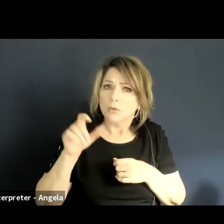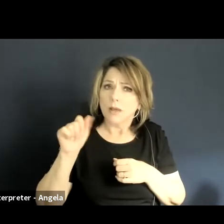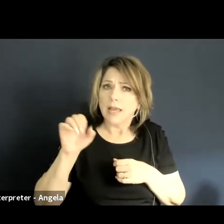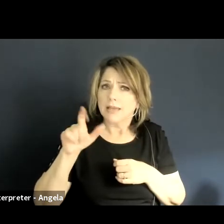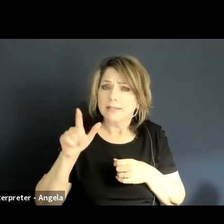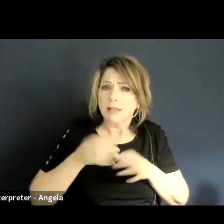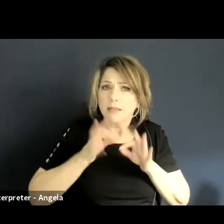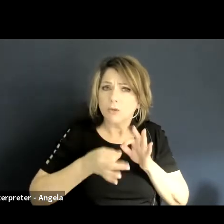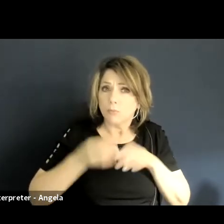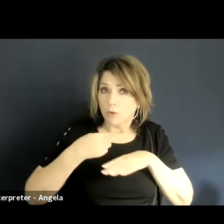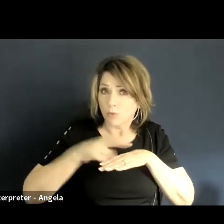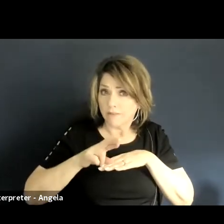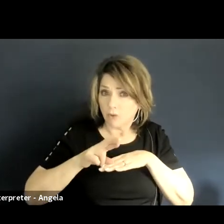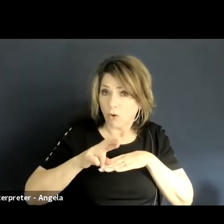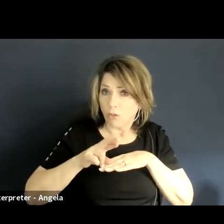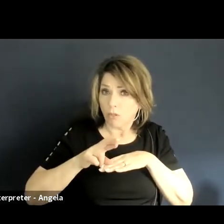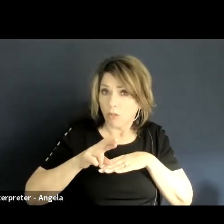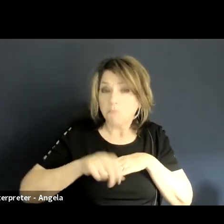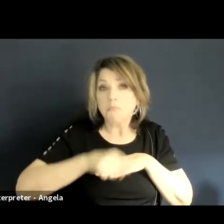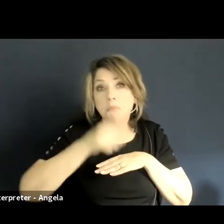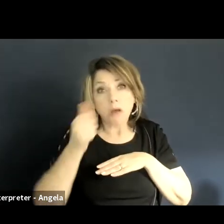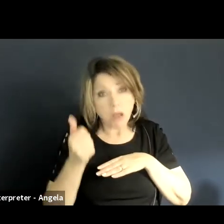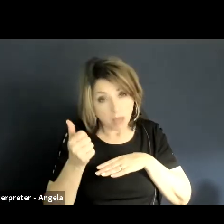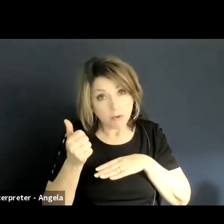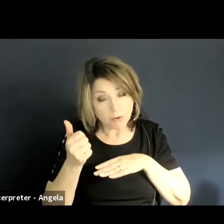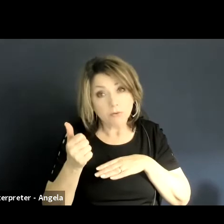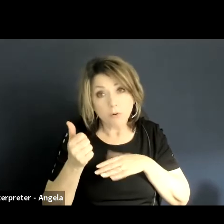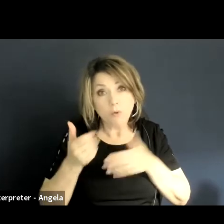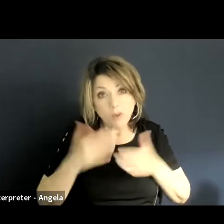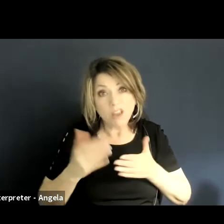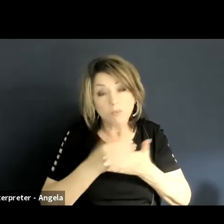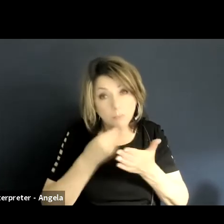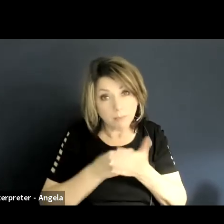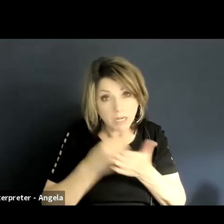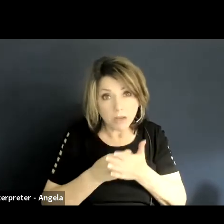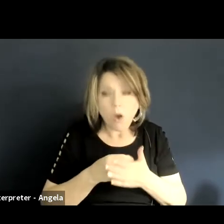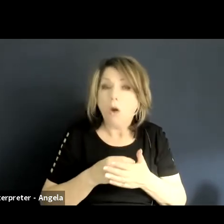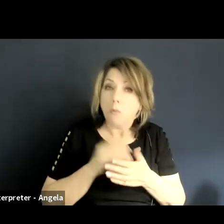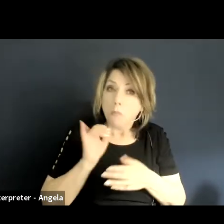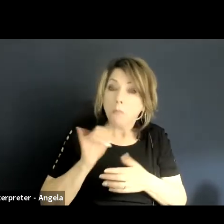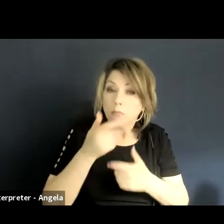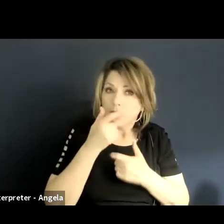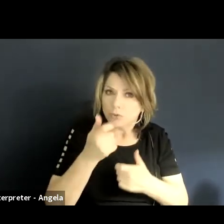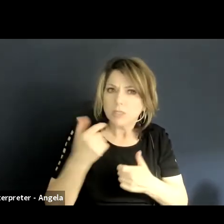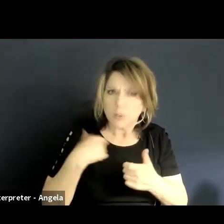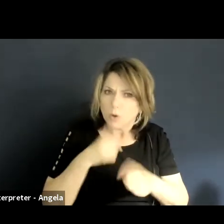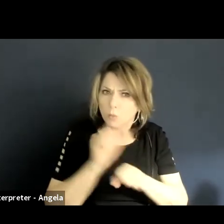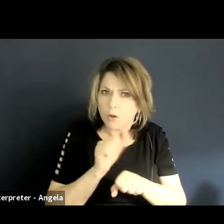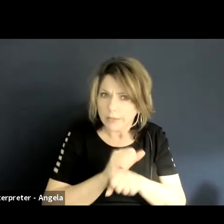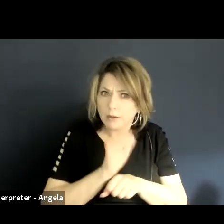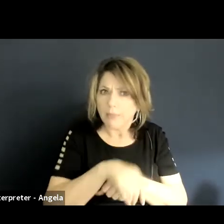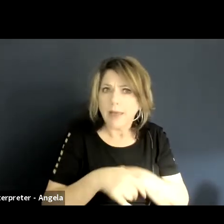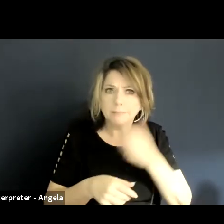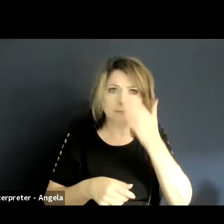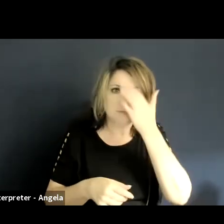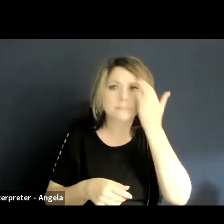ASL interpreter referral as another source of income, which was pretty interesting, and we've been working on that. But